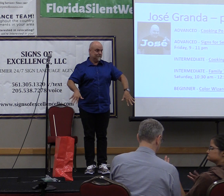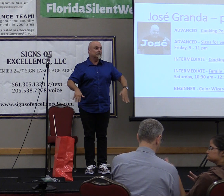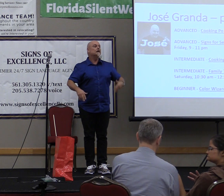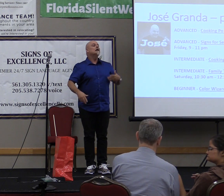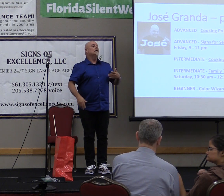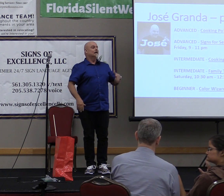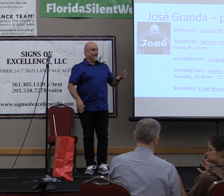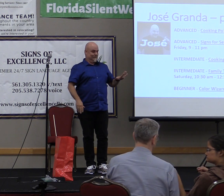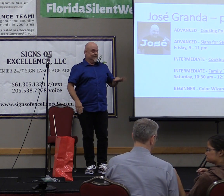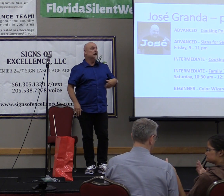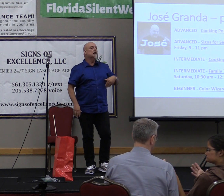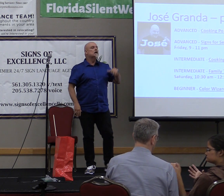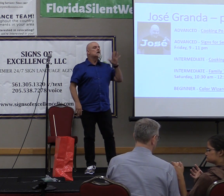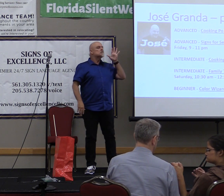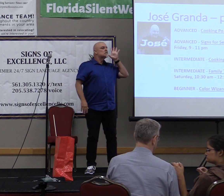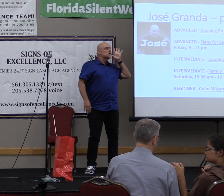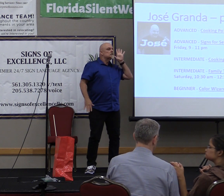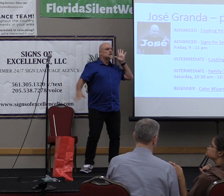Family tree.